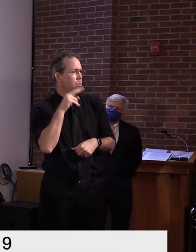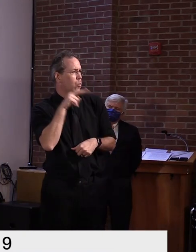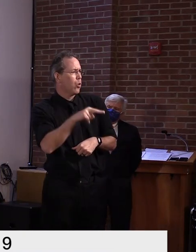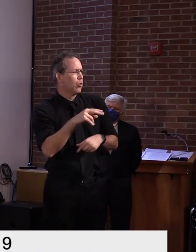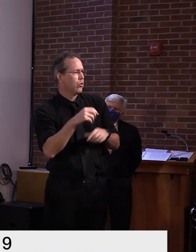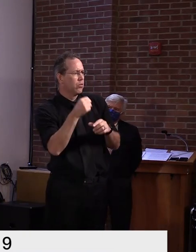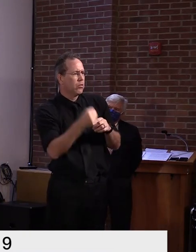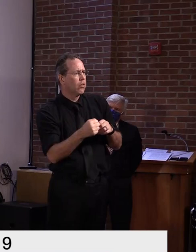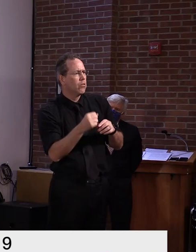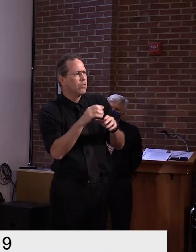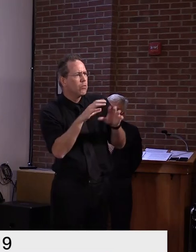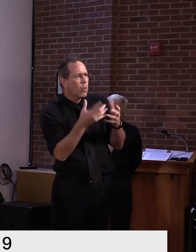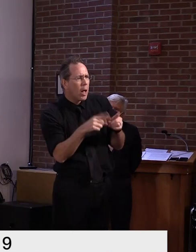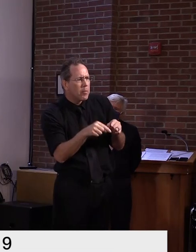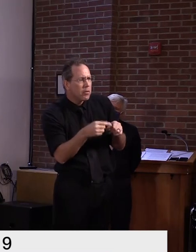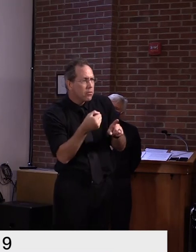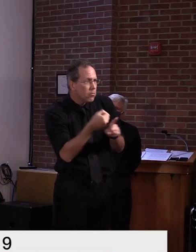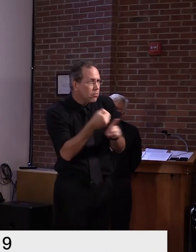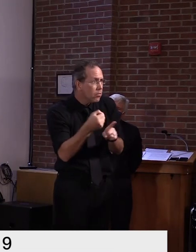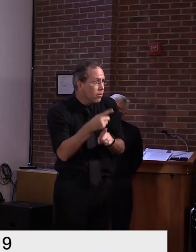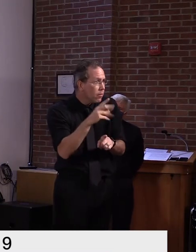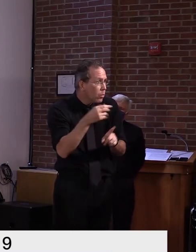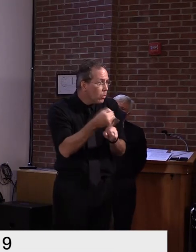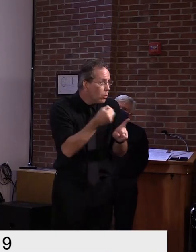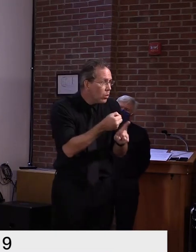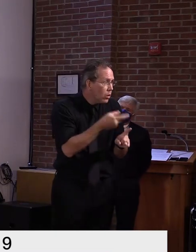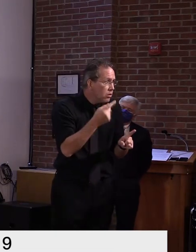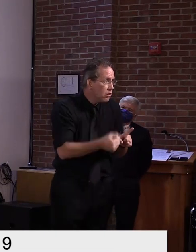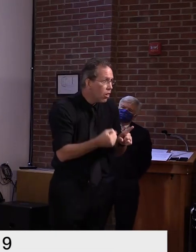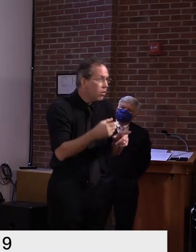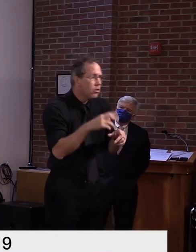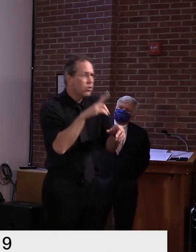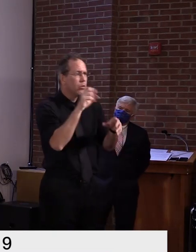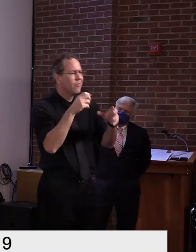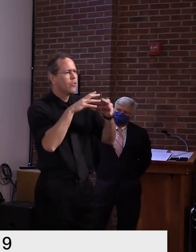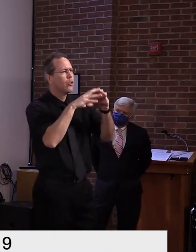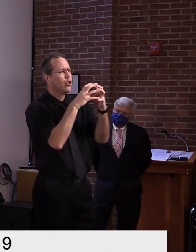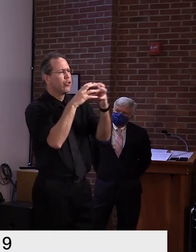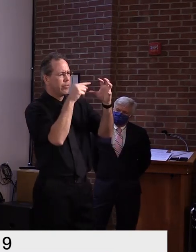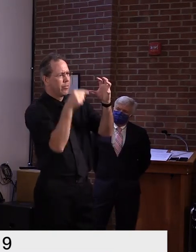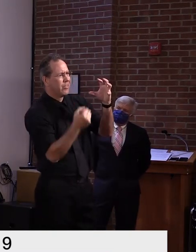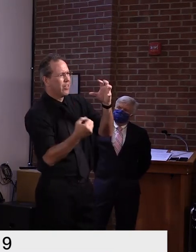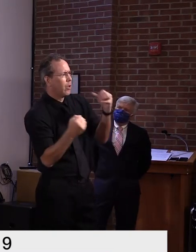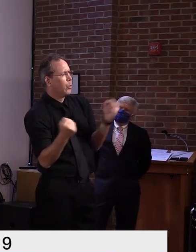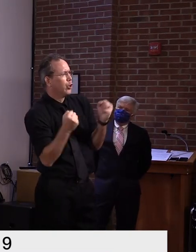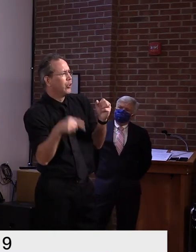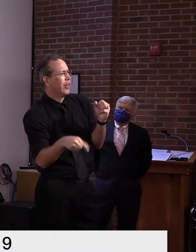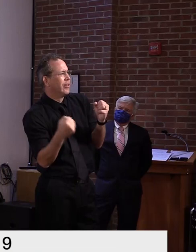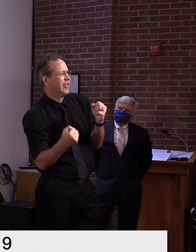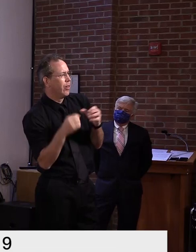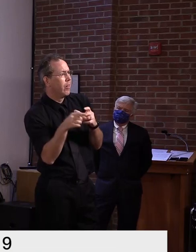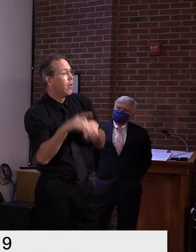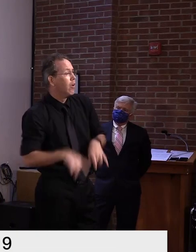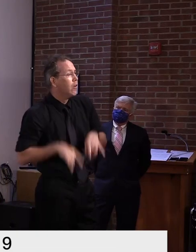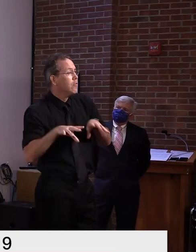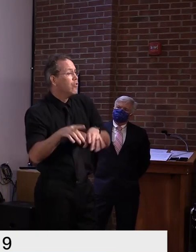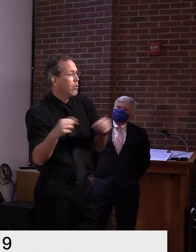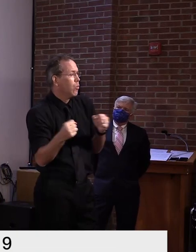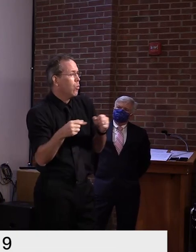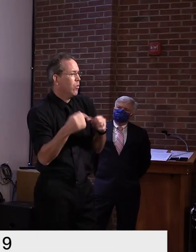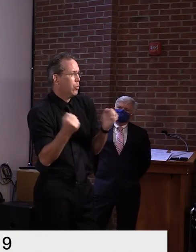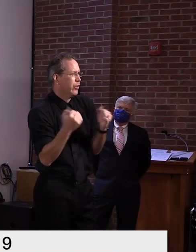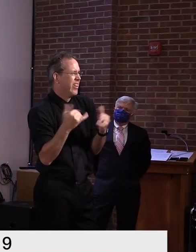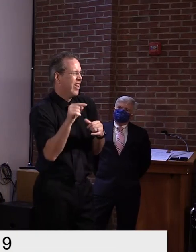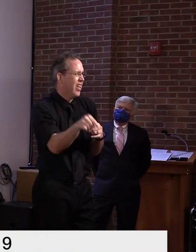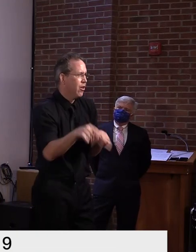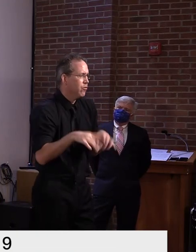see what the match is like, if you will, for what went into the vaccine and what they saw in the Southern Hemisphere.